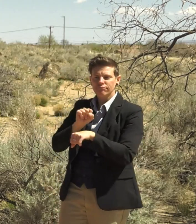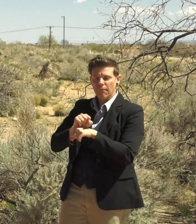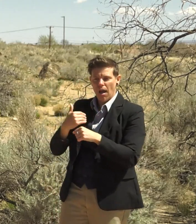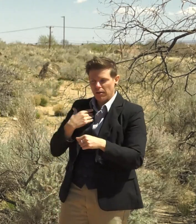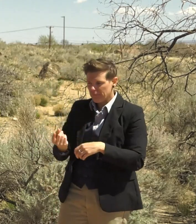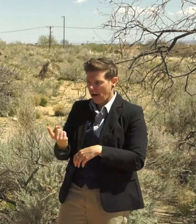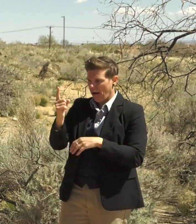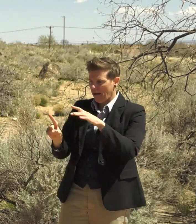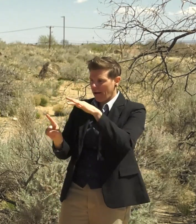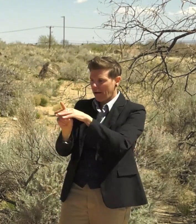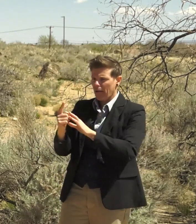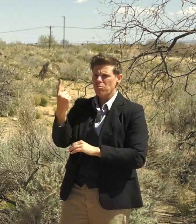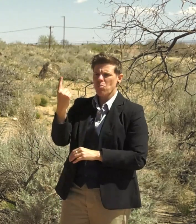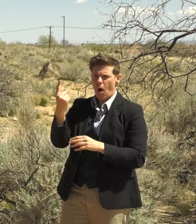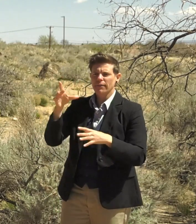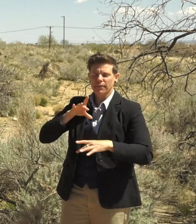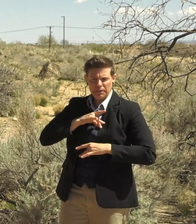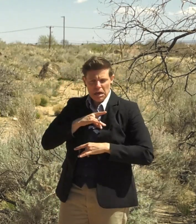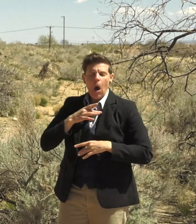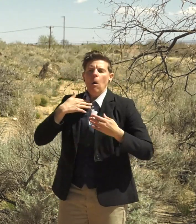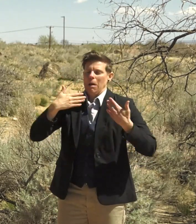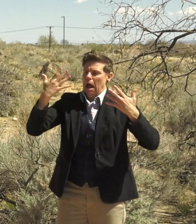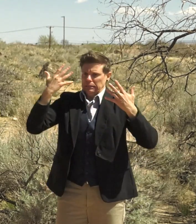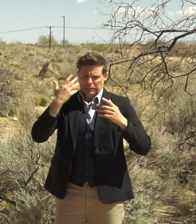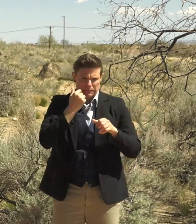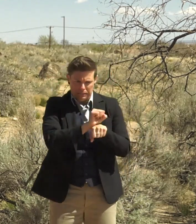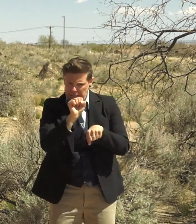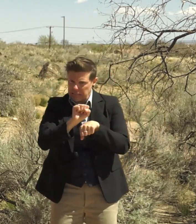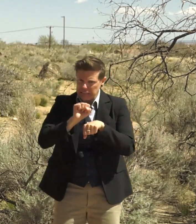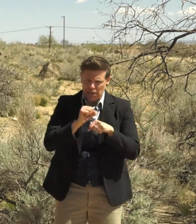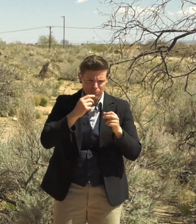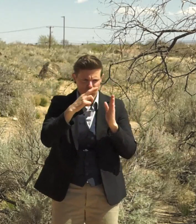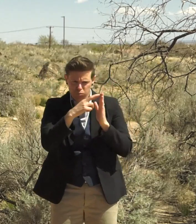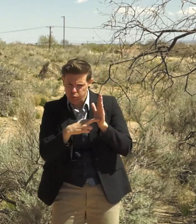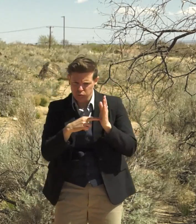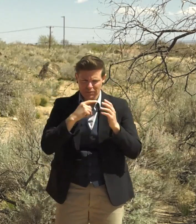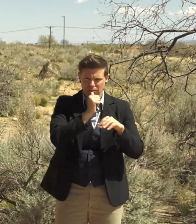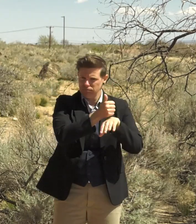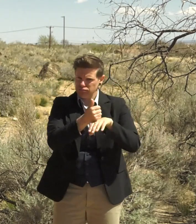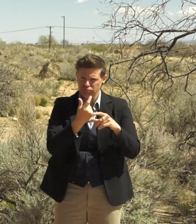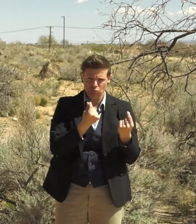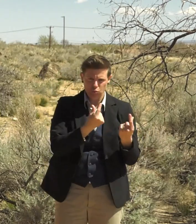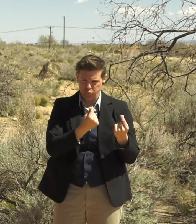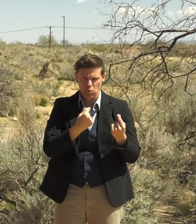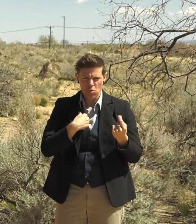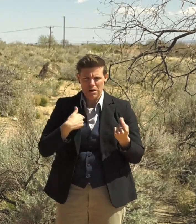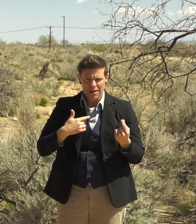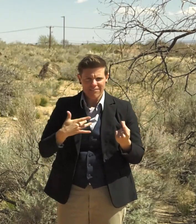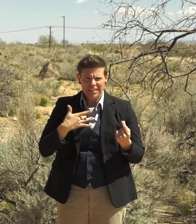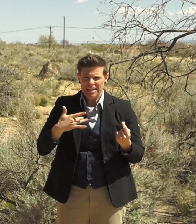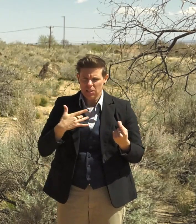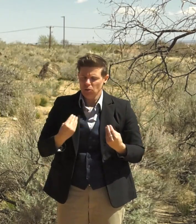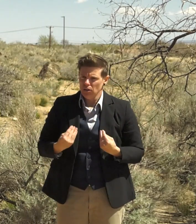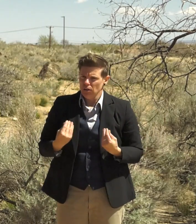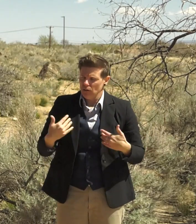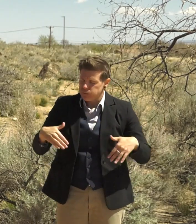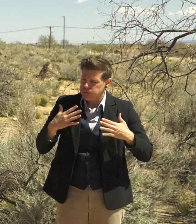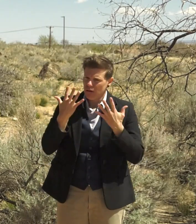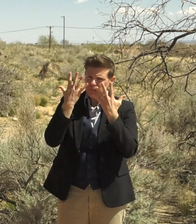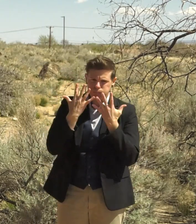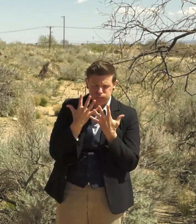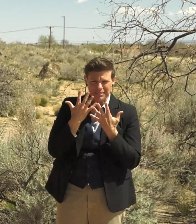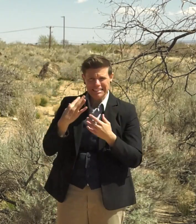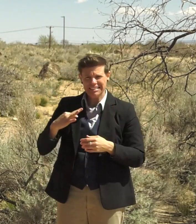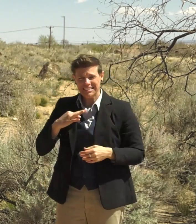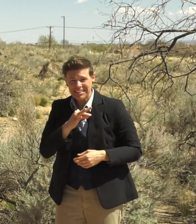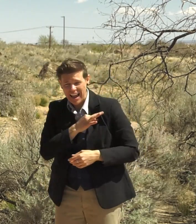very vulnerable population there. We're encouraged to hear that staff and residents throughout are being offered testing. It's not a mandatory thing at this